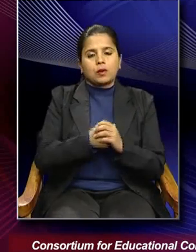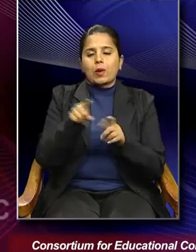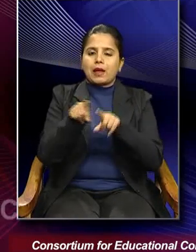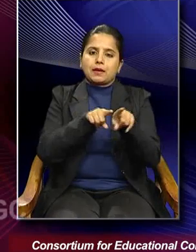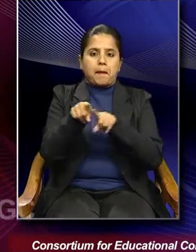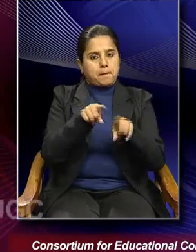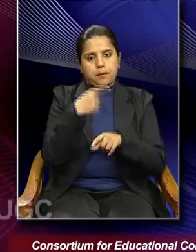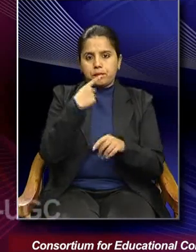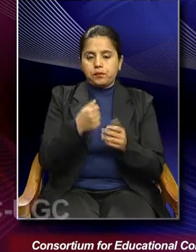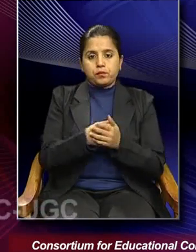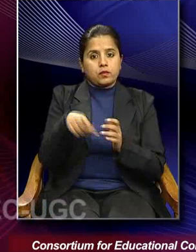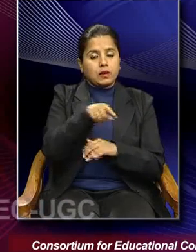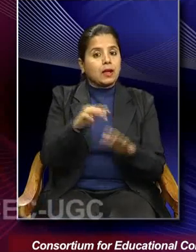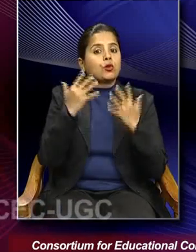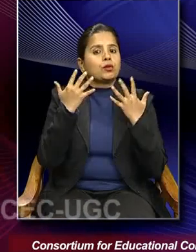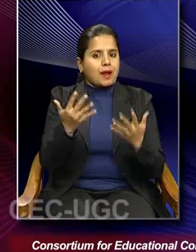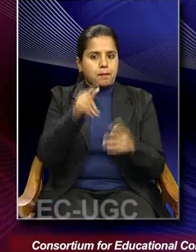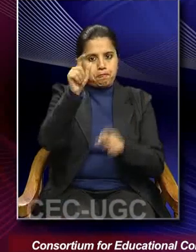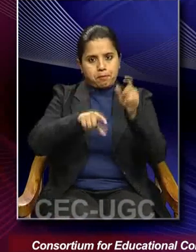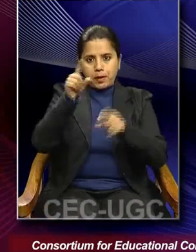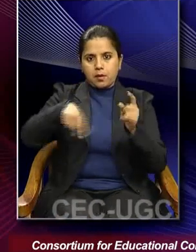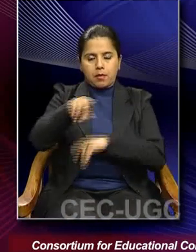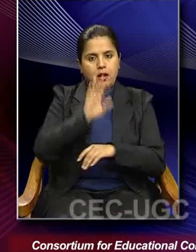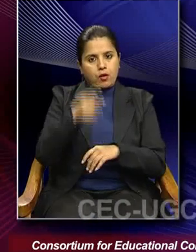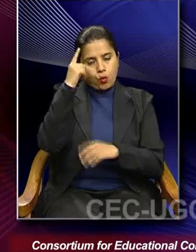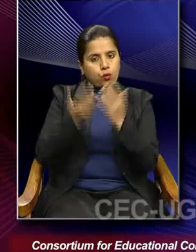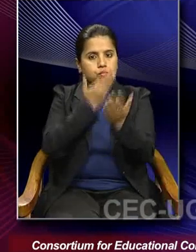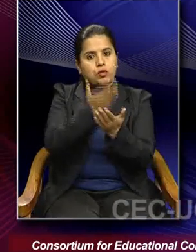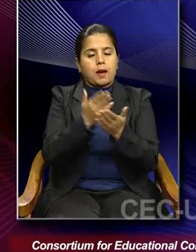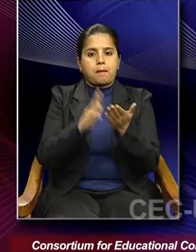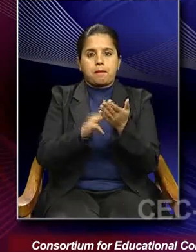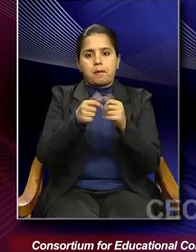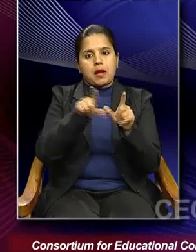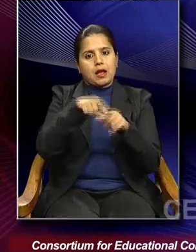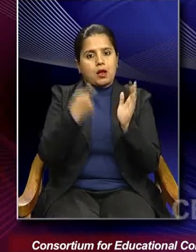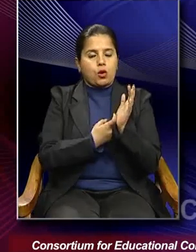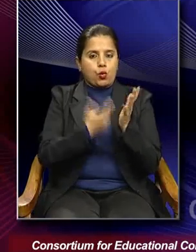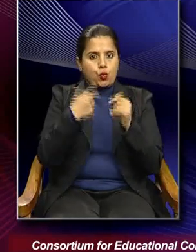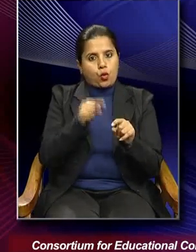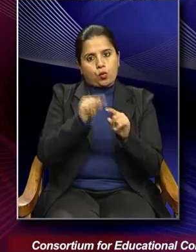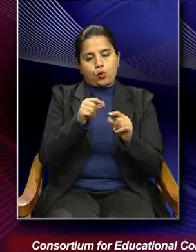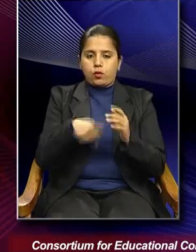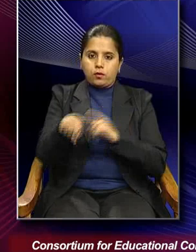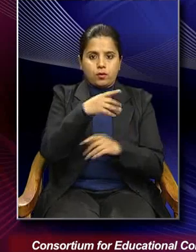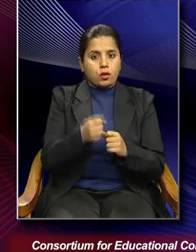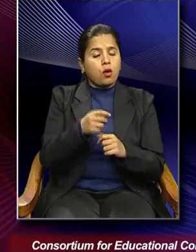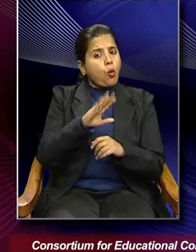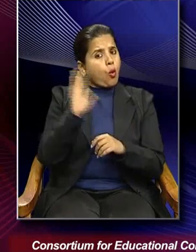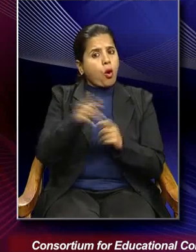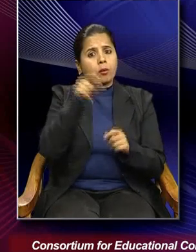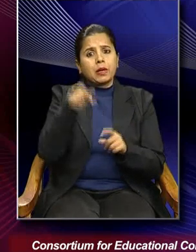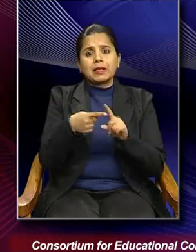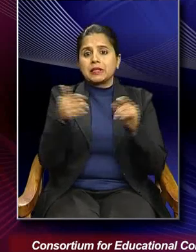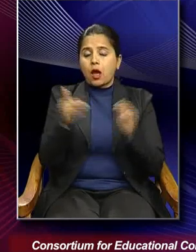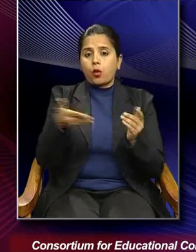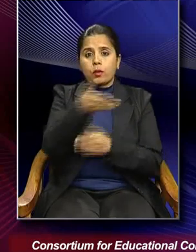Suppose there are 10 candidates for the post of mayor in the town. Everyone is in the town